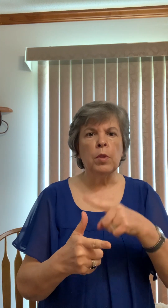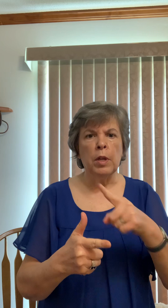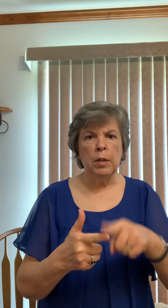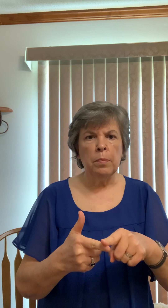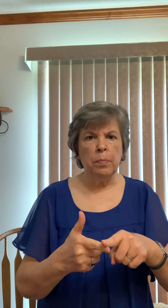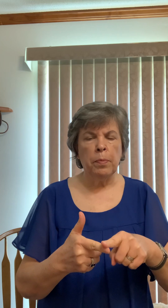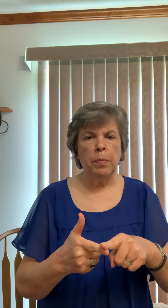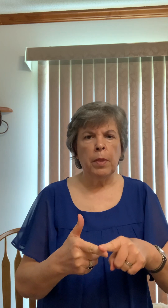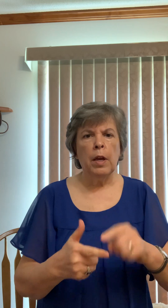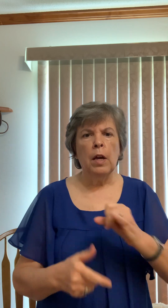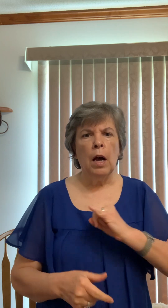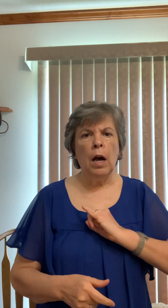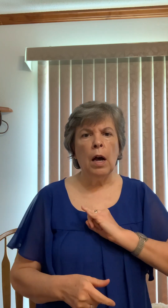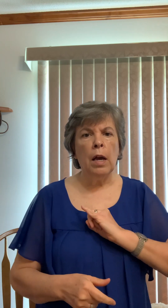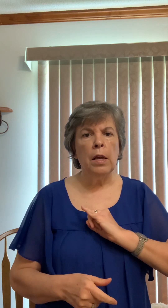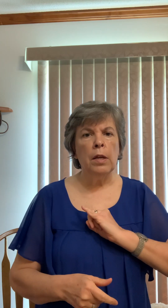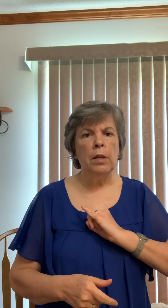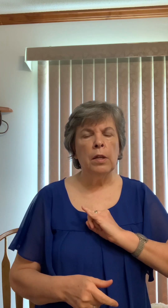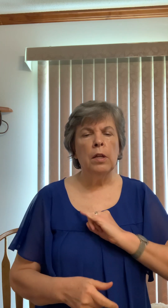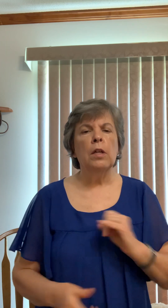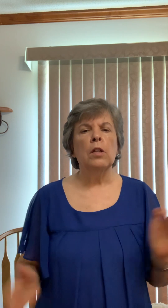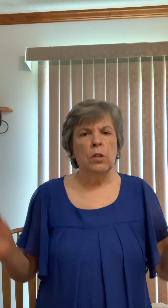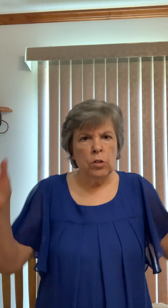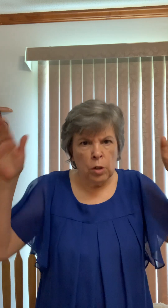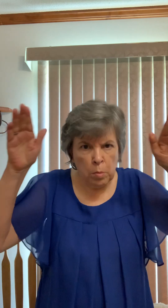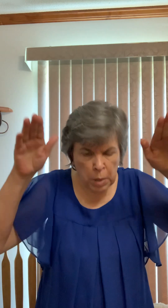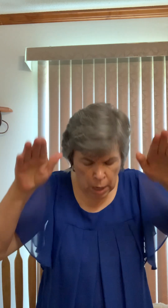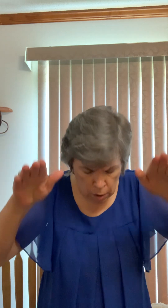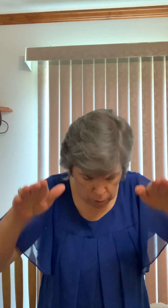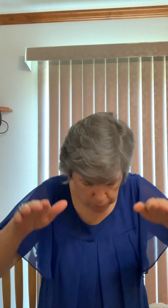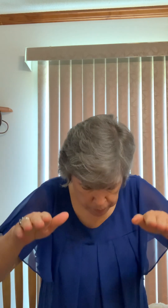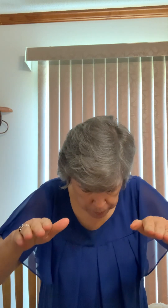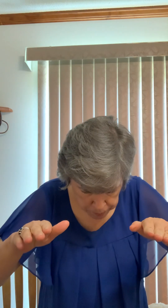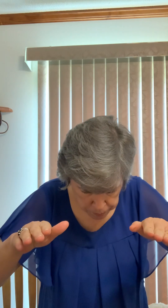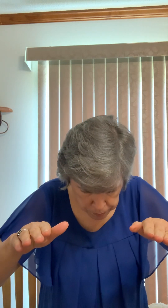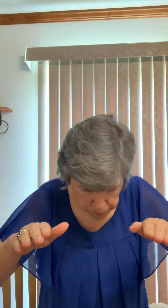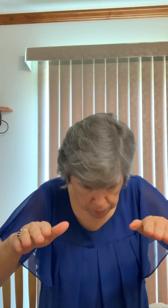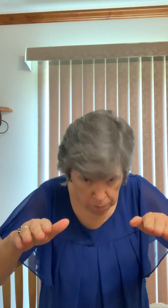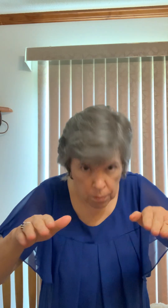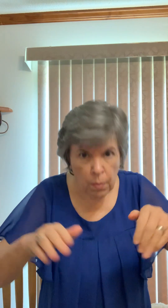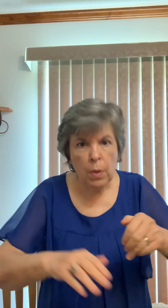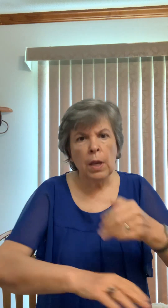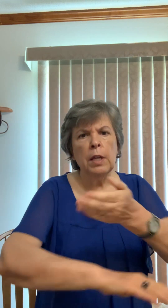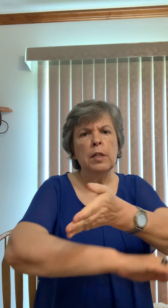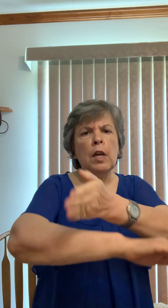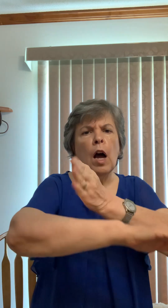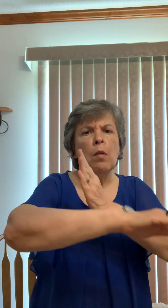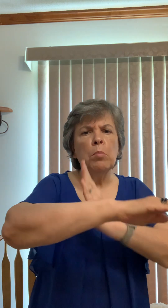then. I shall bow in